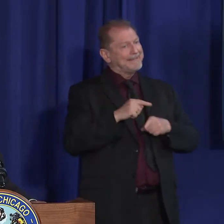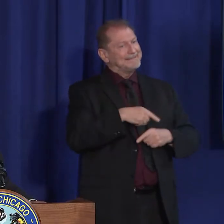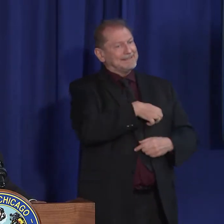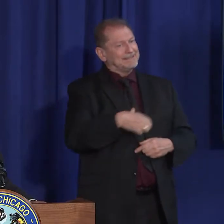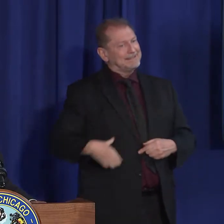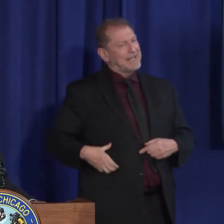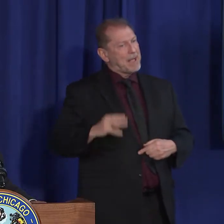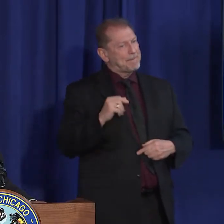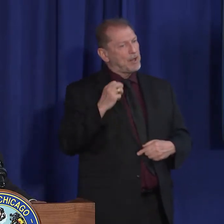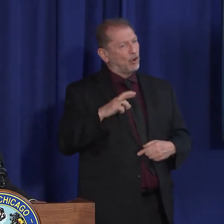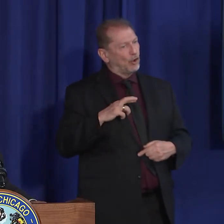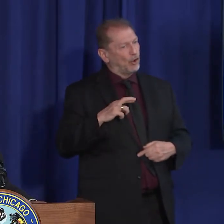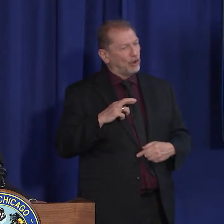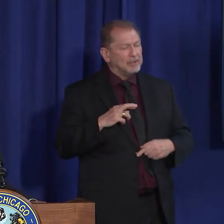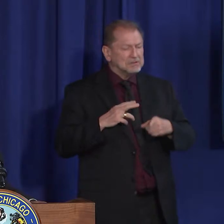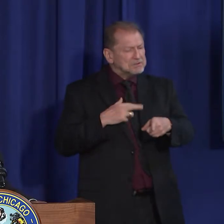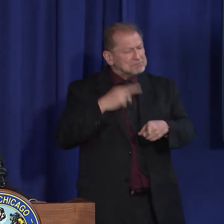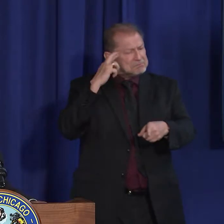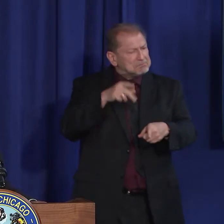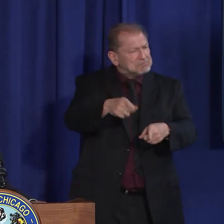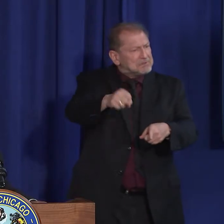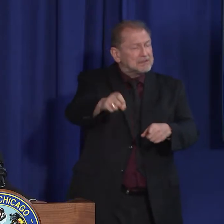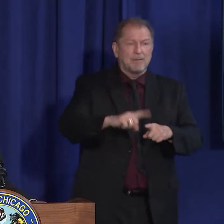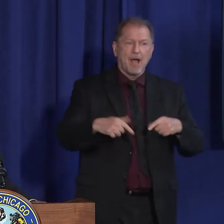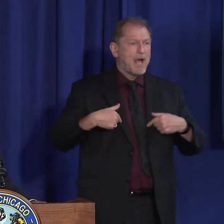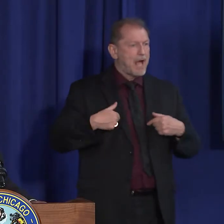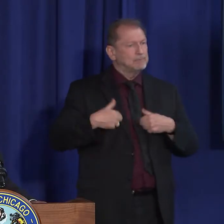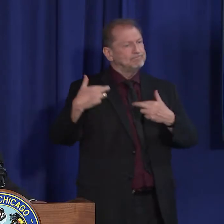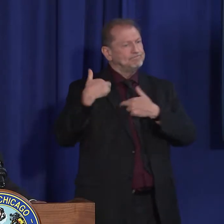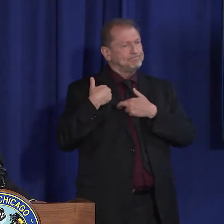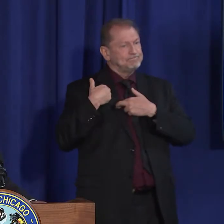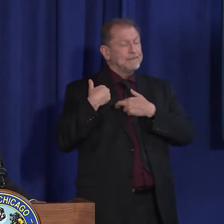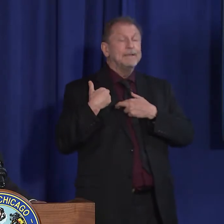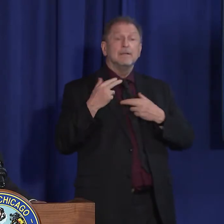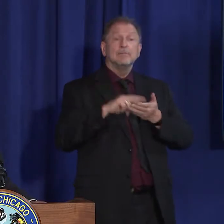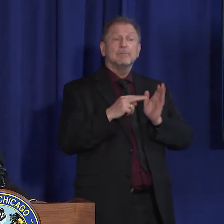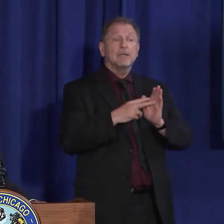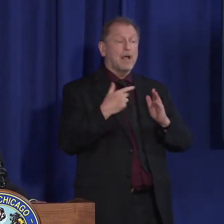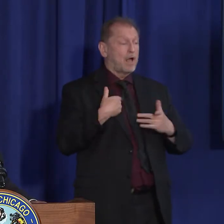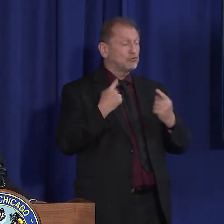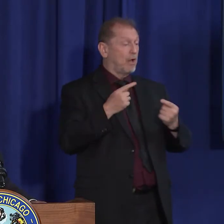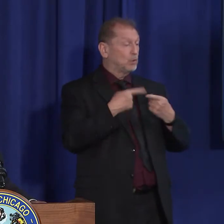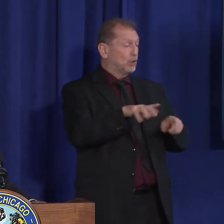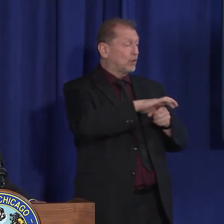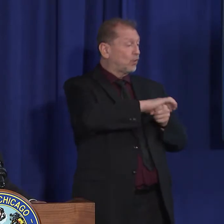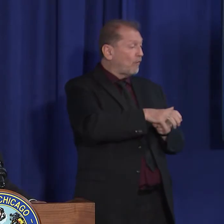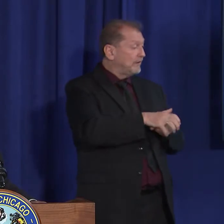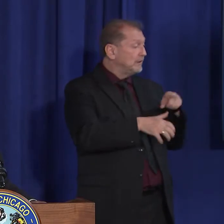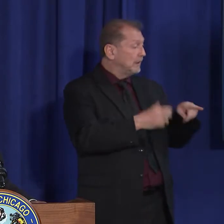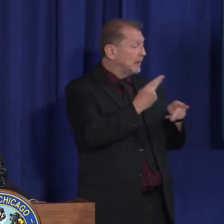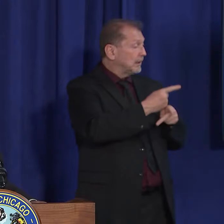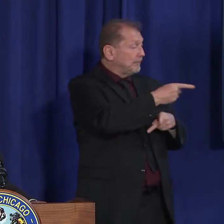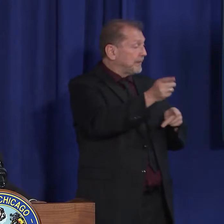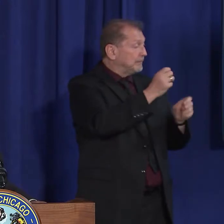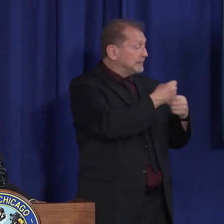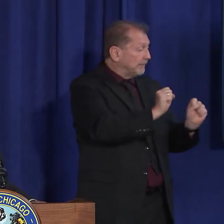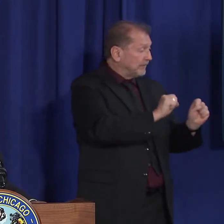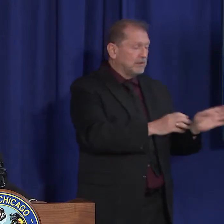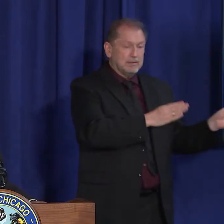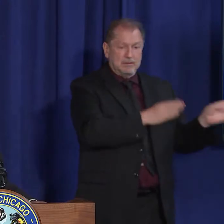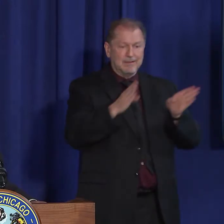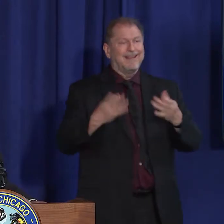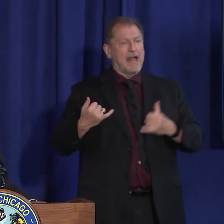safe and save lives. Just as we've done through the pandemic, we must do the same thing with community